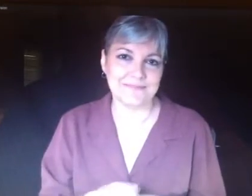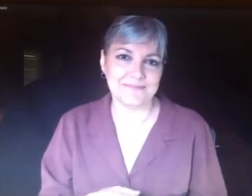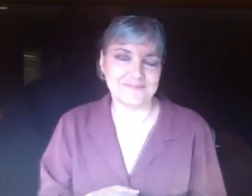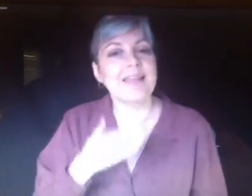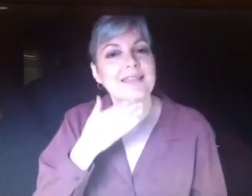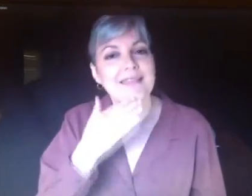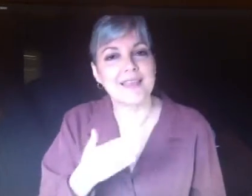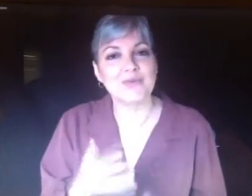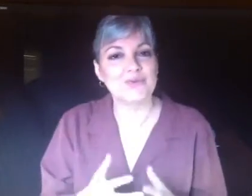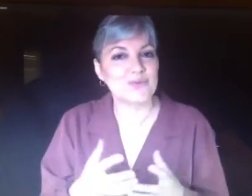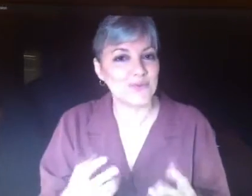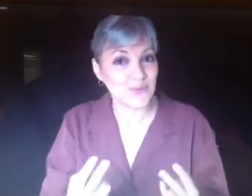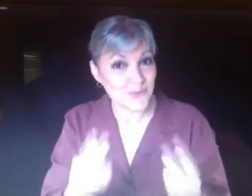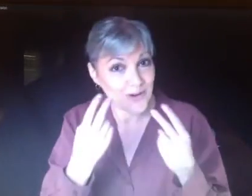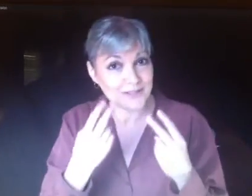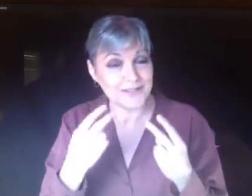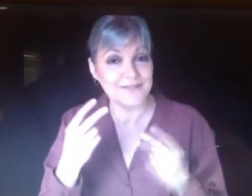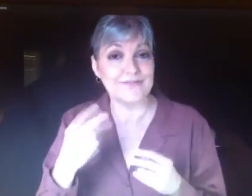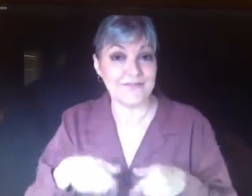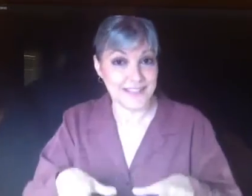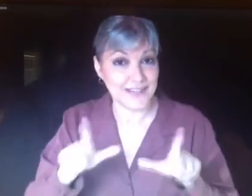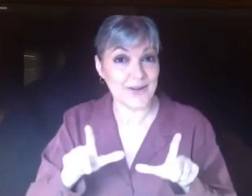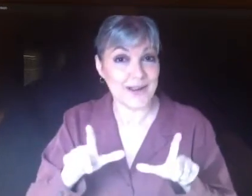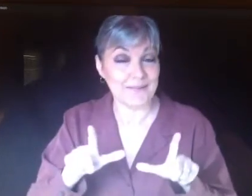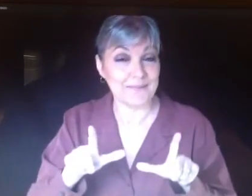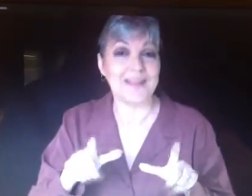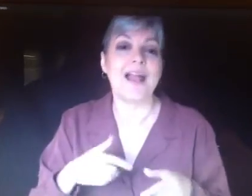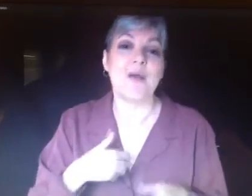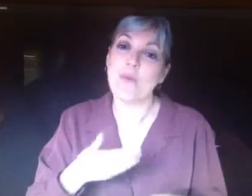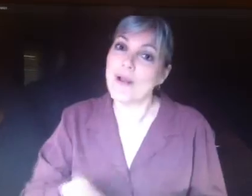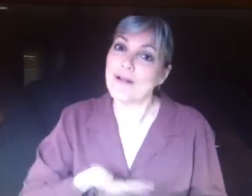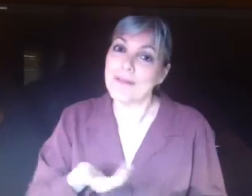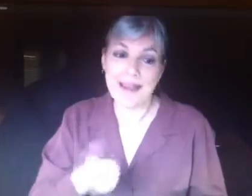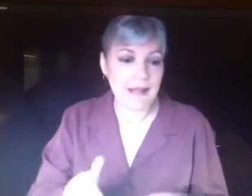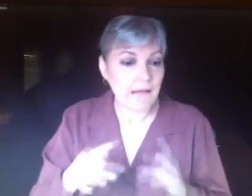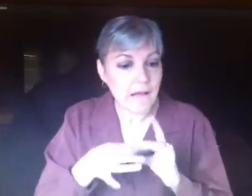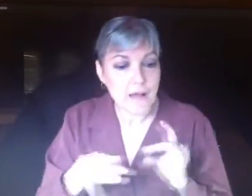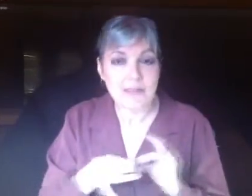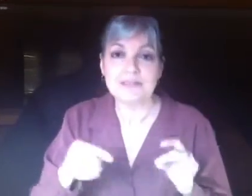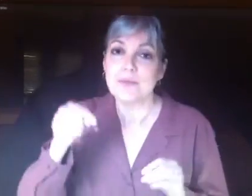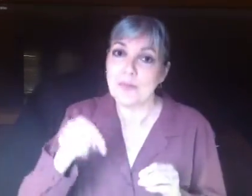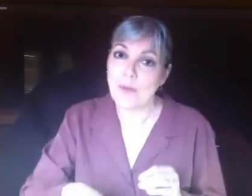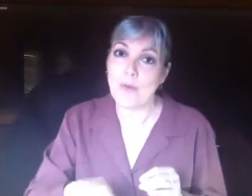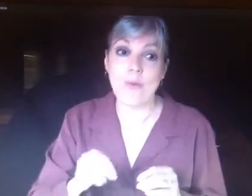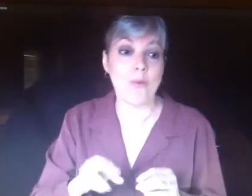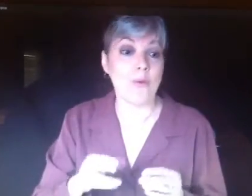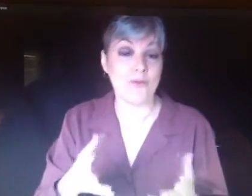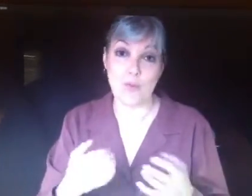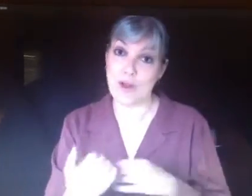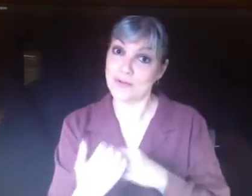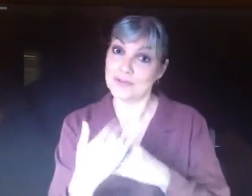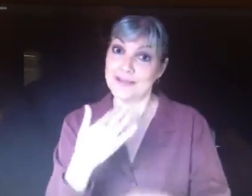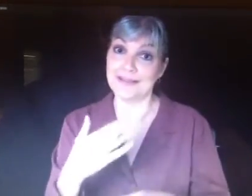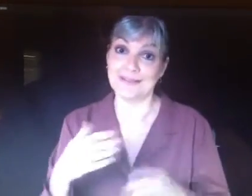But you're not the only one who's dealt with this. And it's important that you know that. So thank you for watching